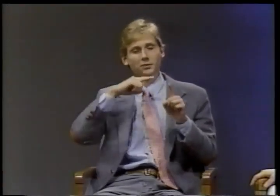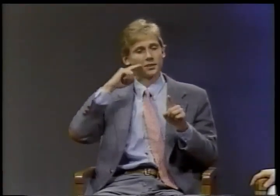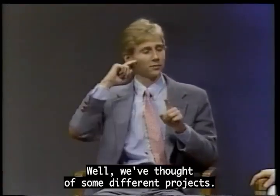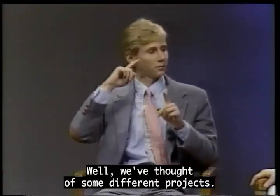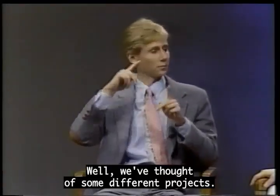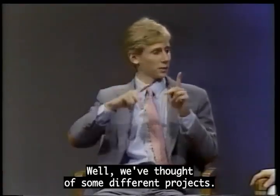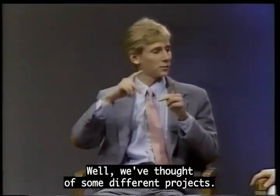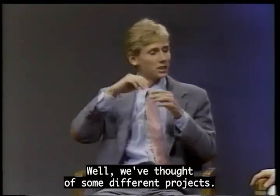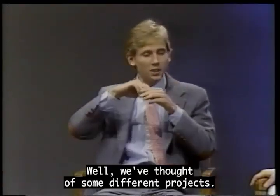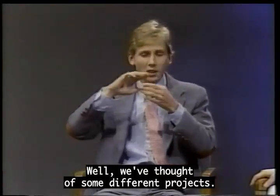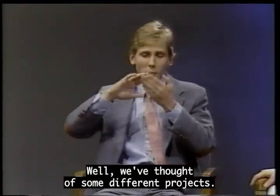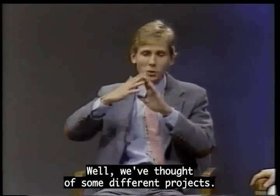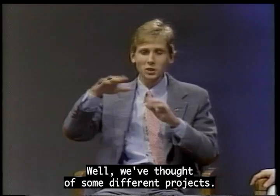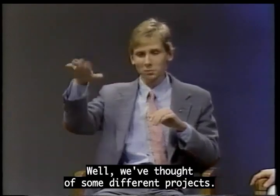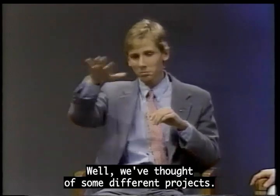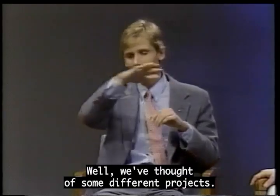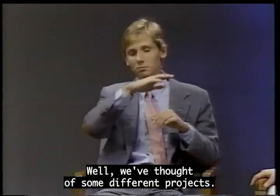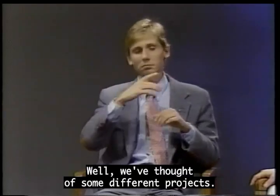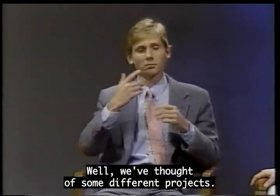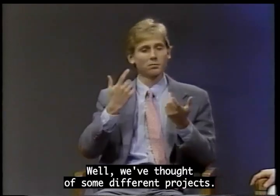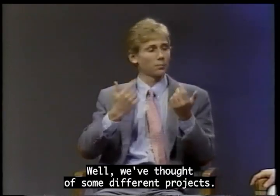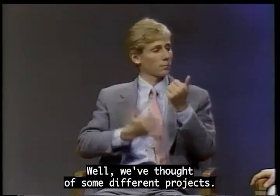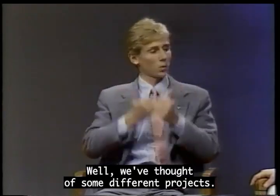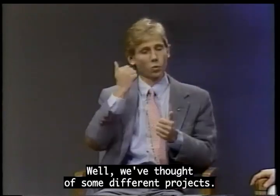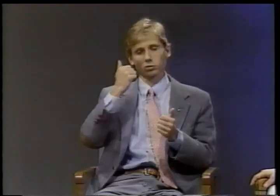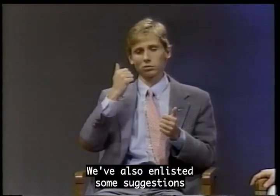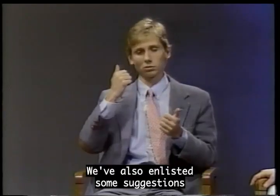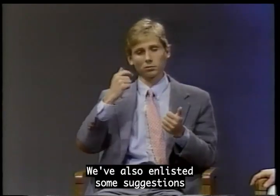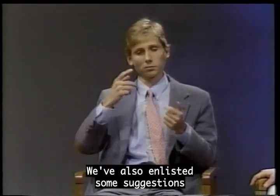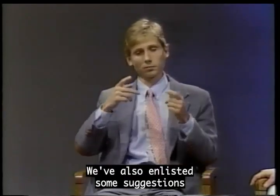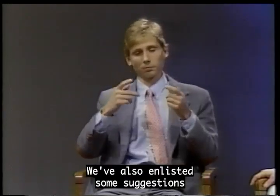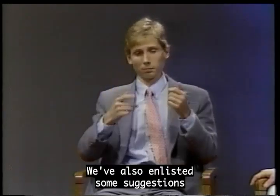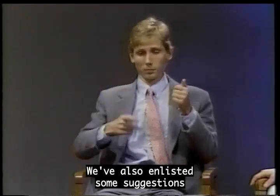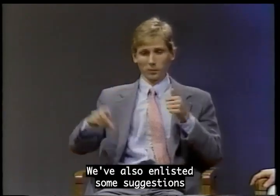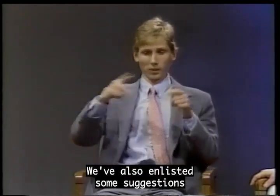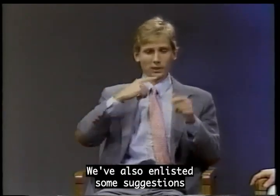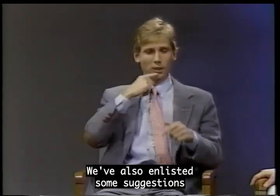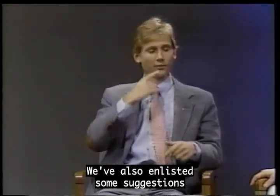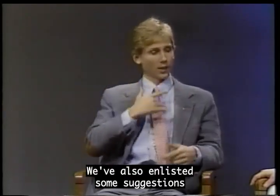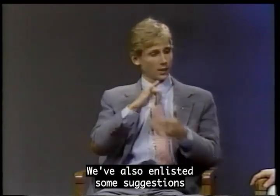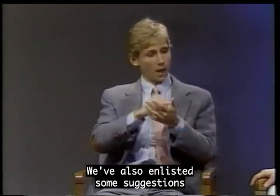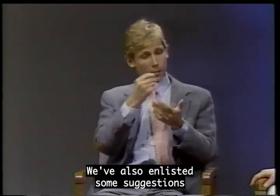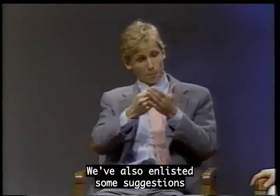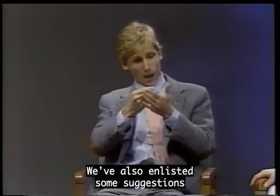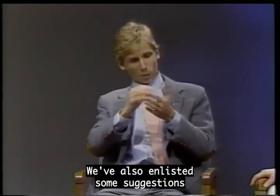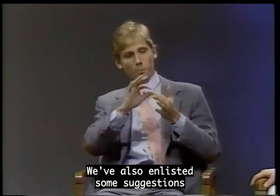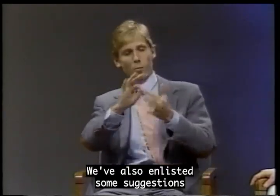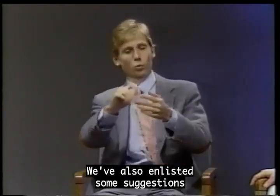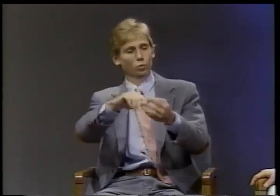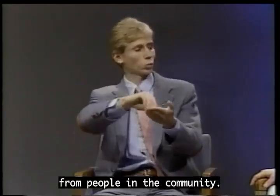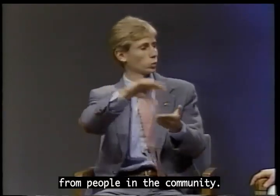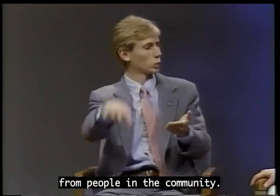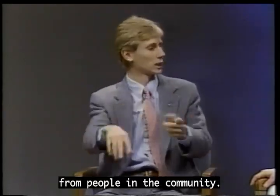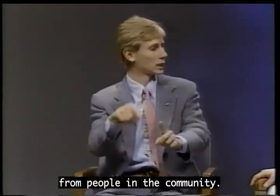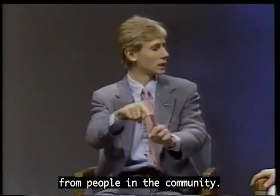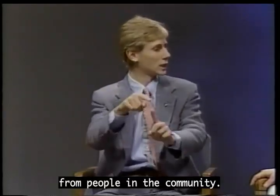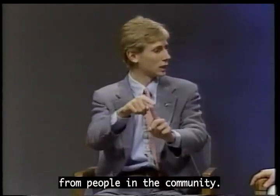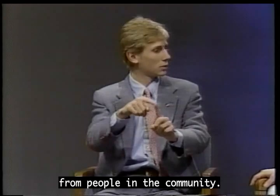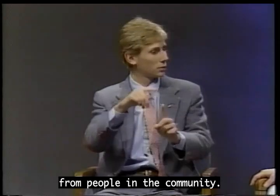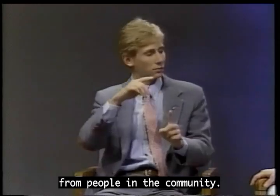Well, we've thought of some different projects, and we've also enlisted some suggestions from people in the community. Most